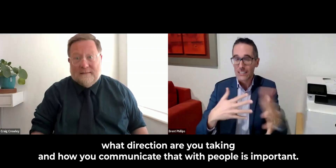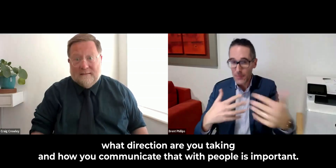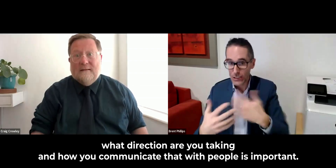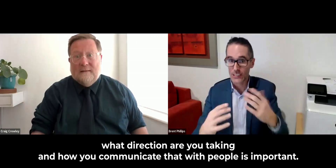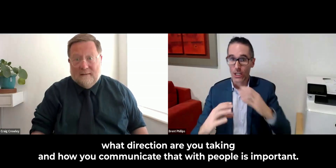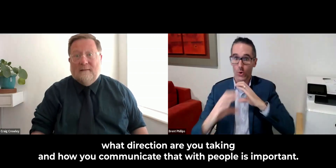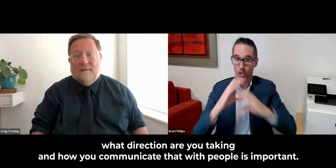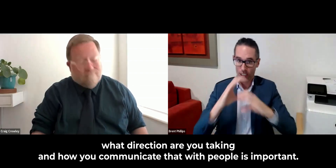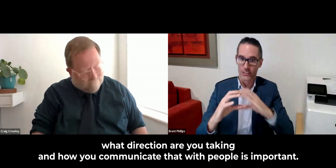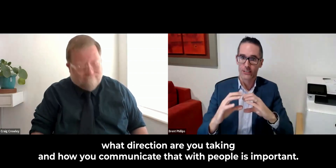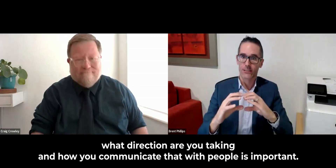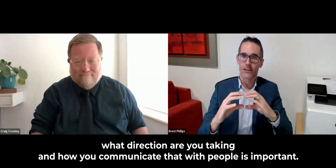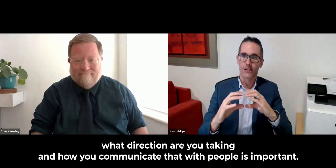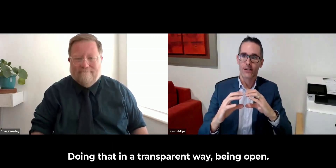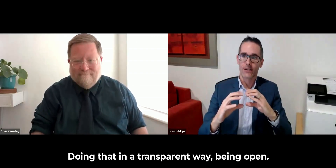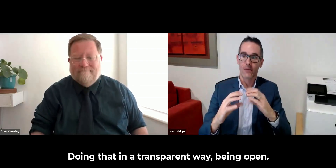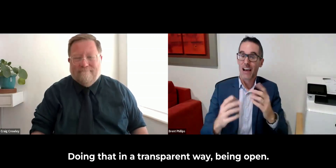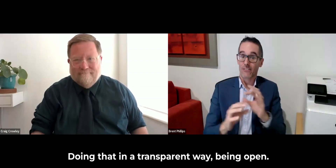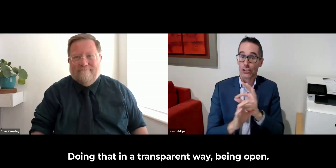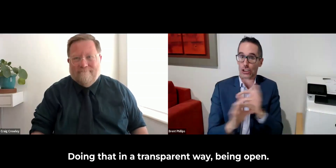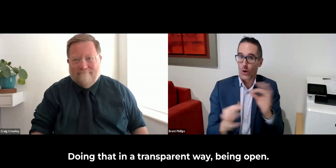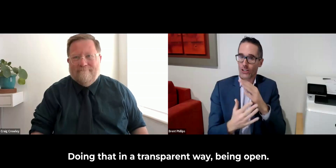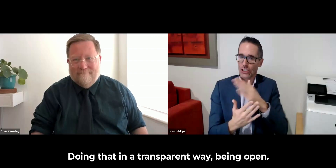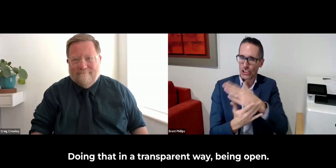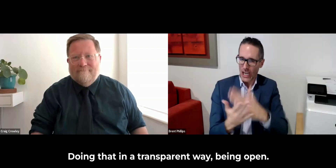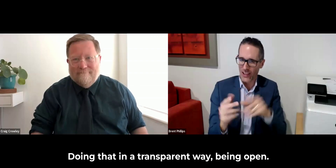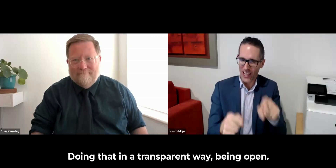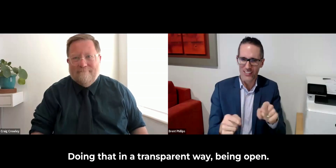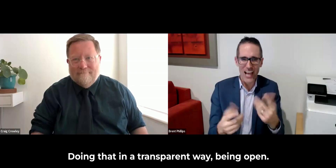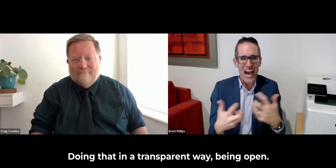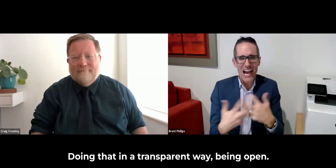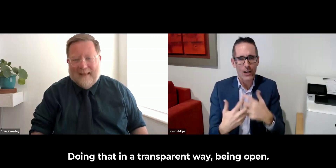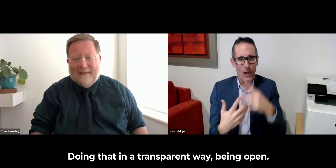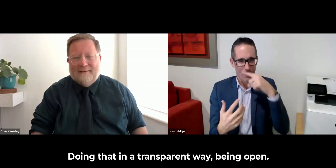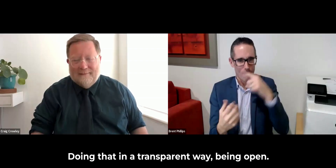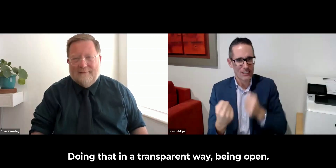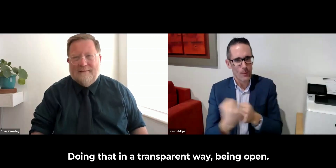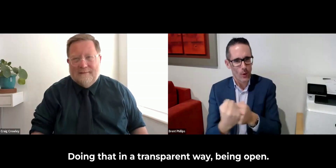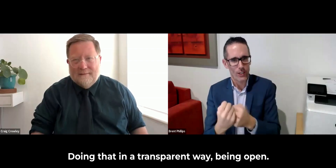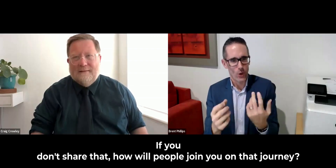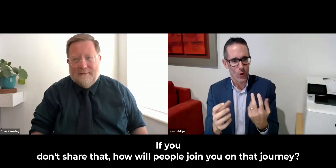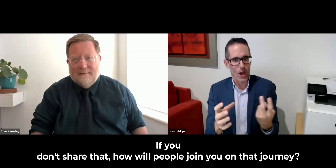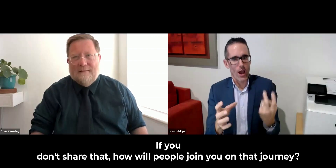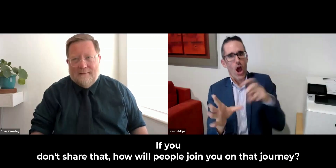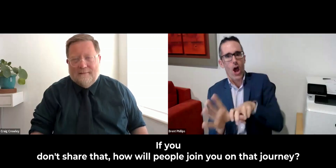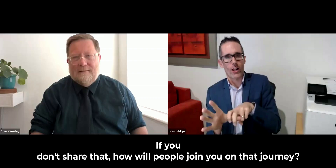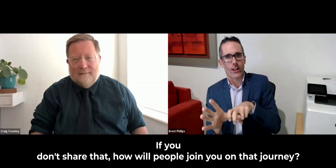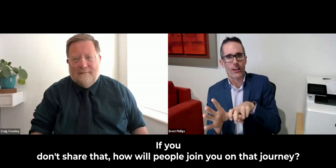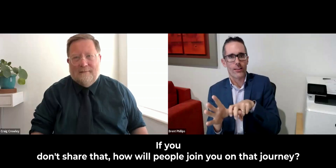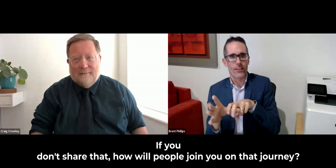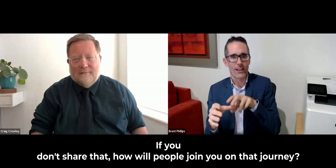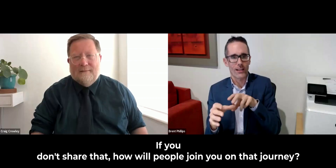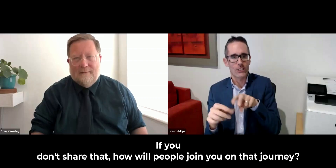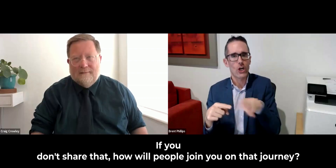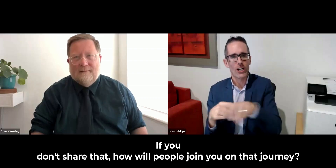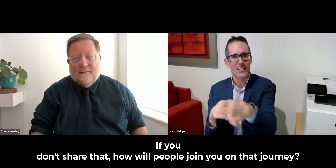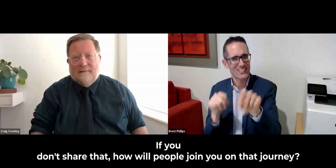communicate that with people is important. Doing that in a transparent way, being open. If you don't share that, how will